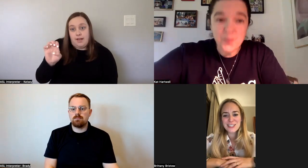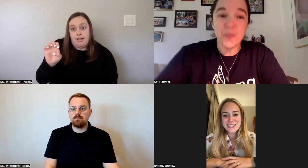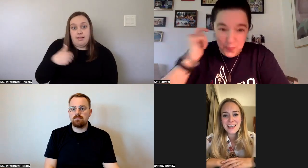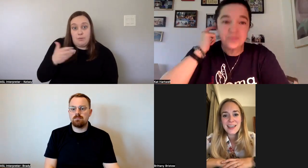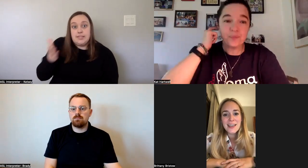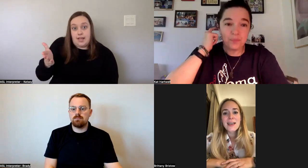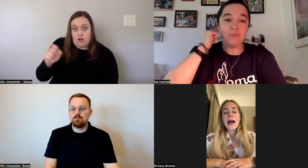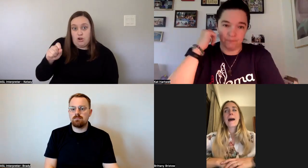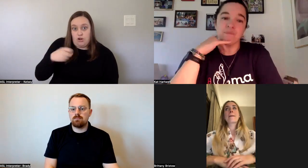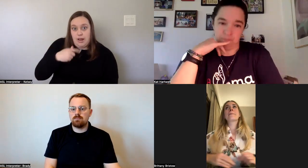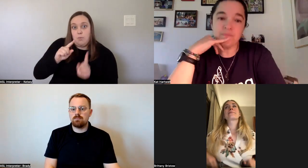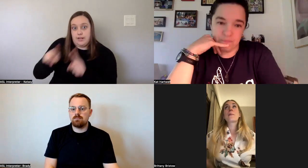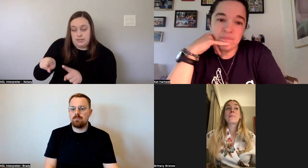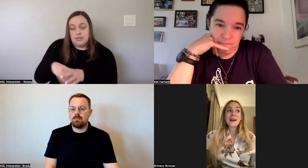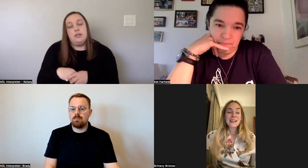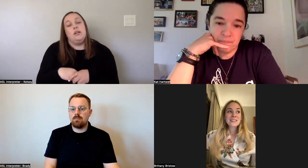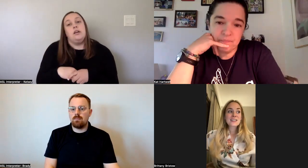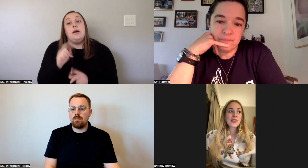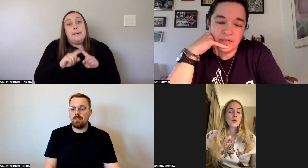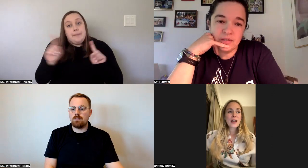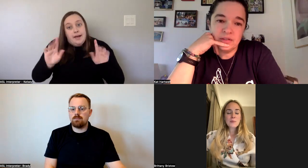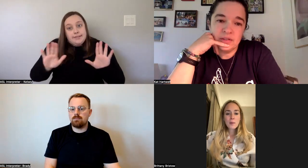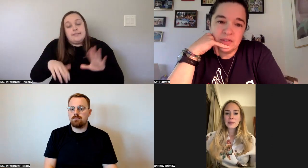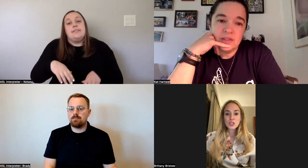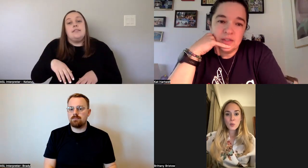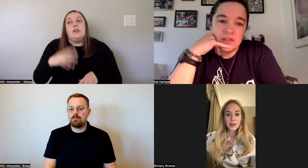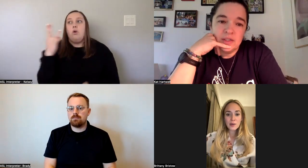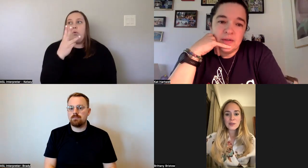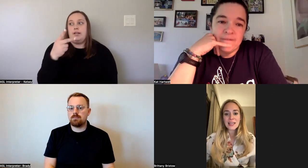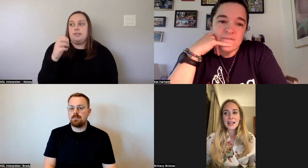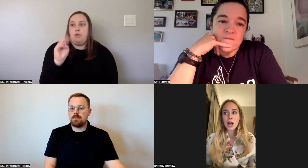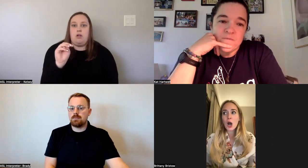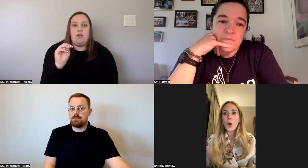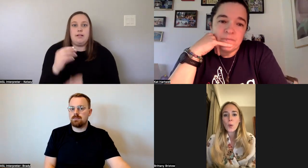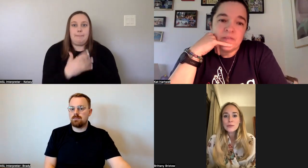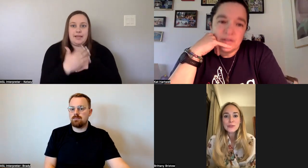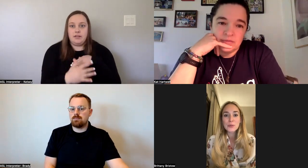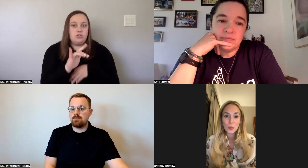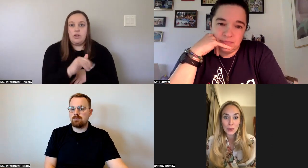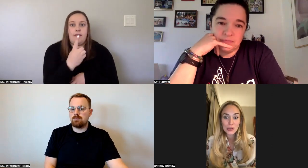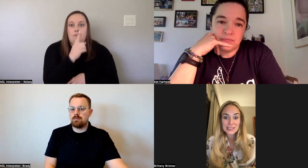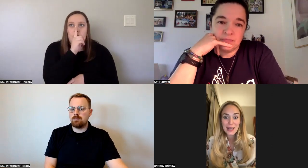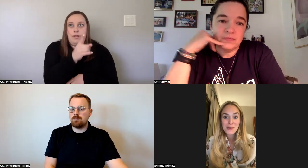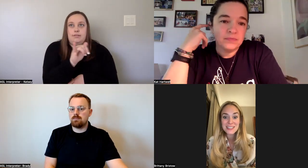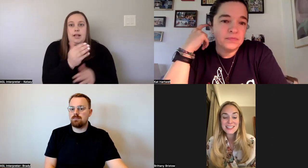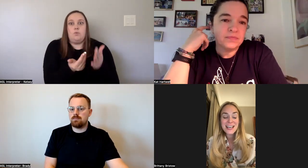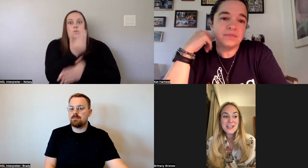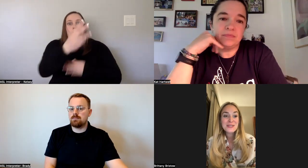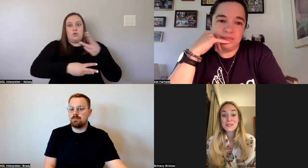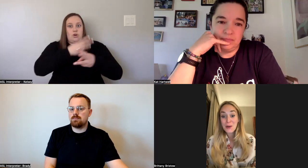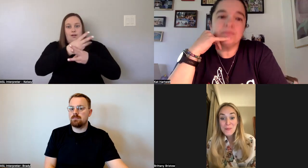Nashville, I should say. But the West Palm Beach one was like a whole new world. It